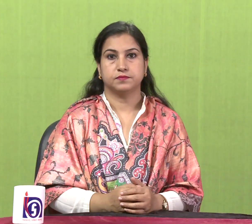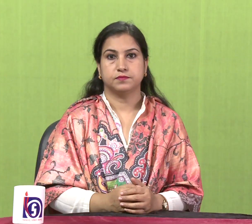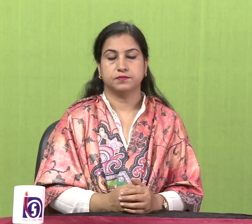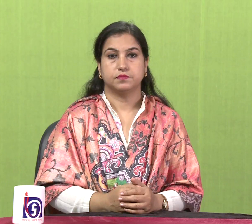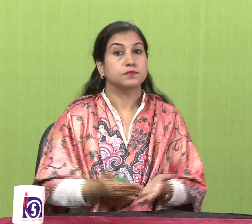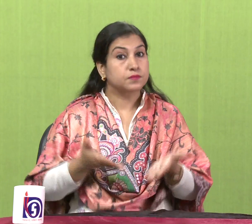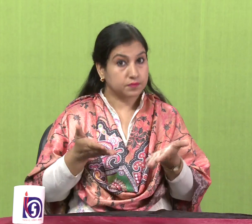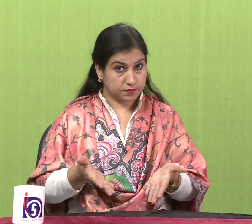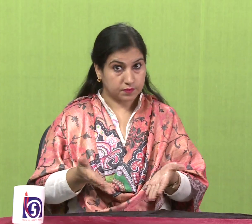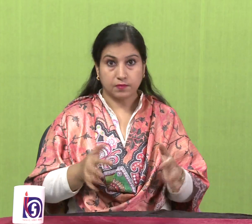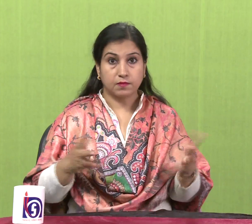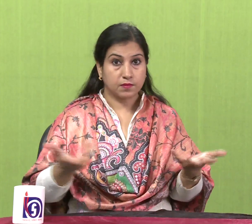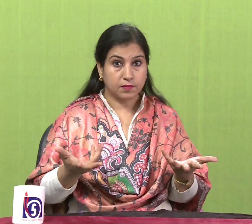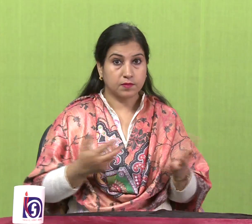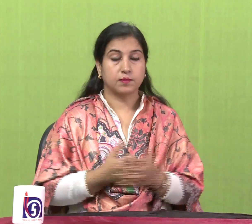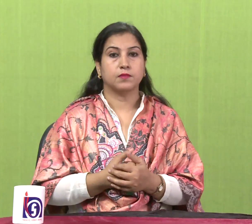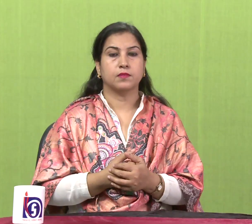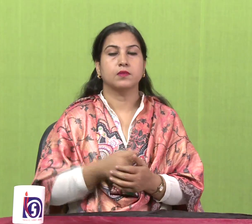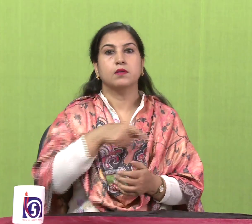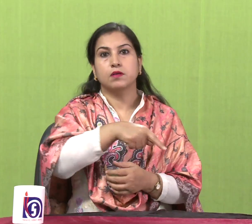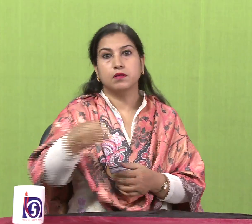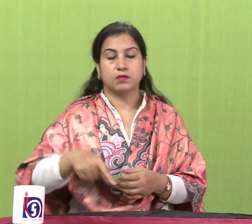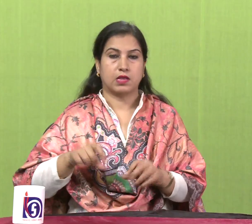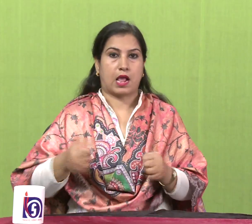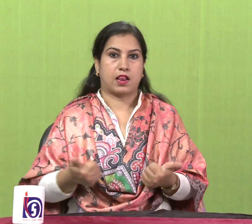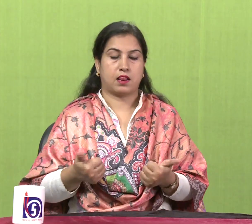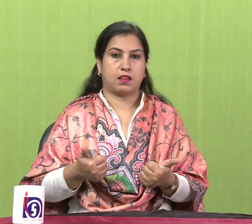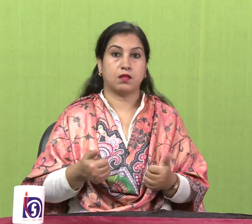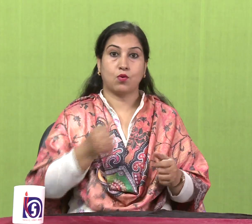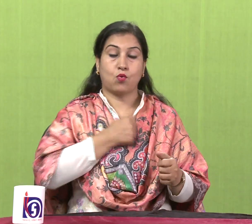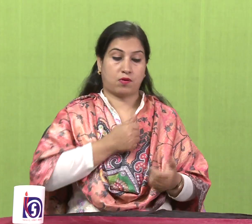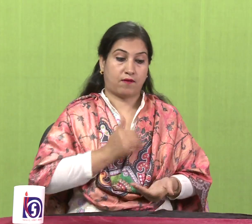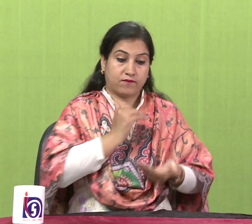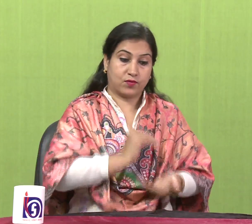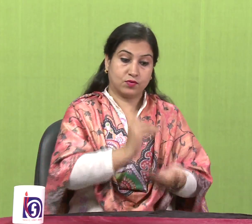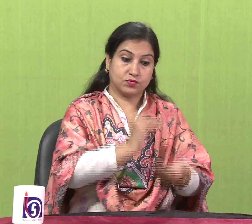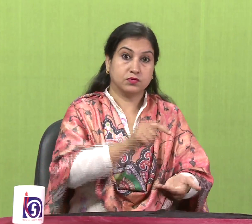So that can be used by the future generation.